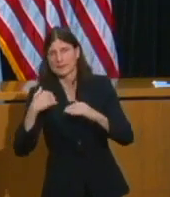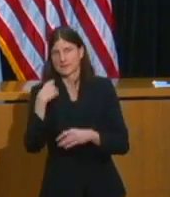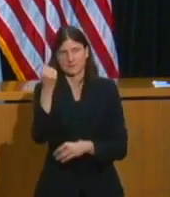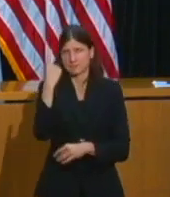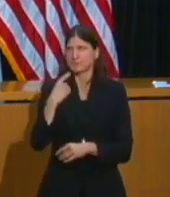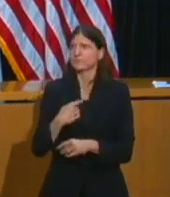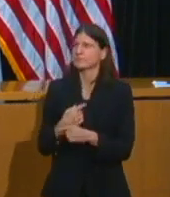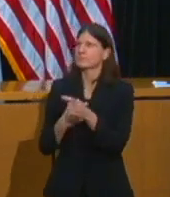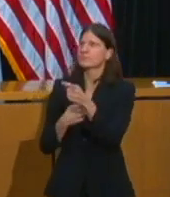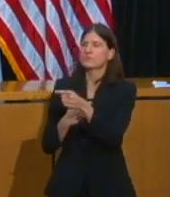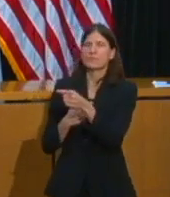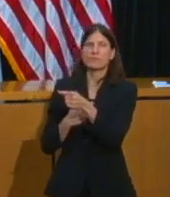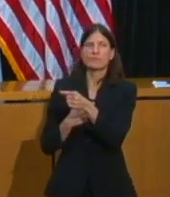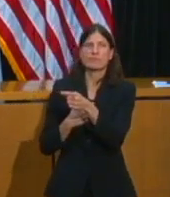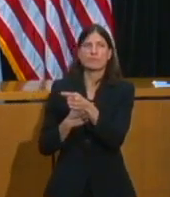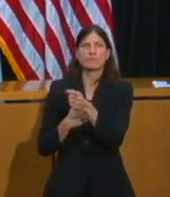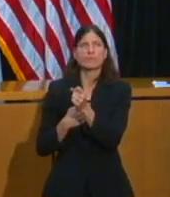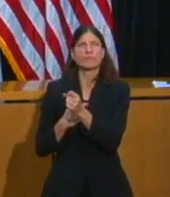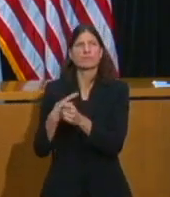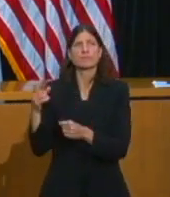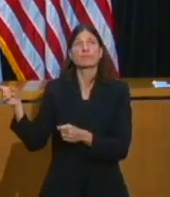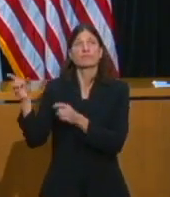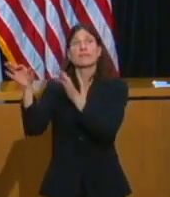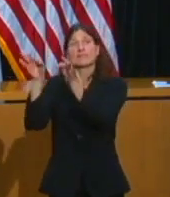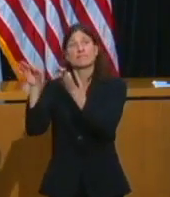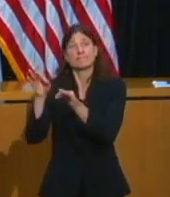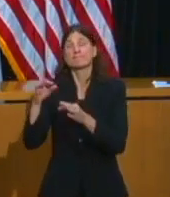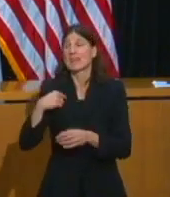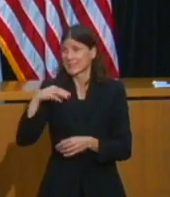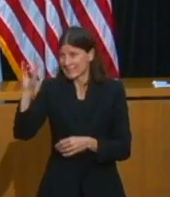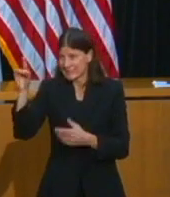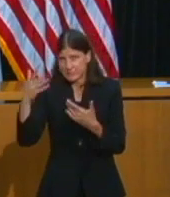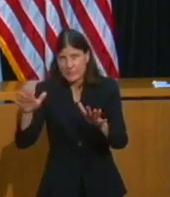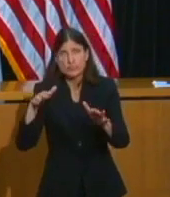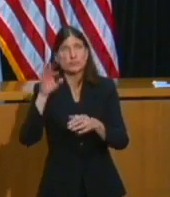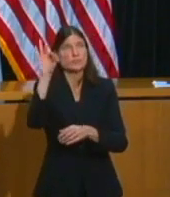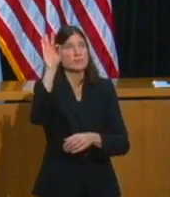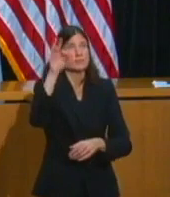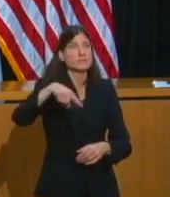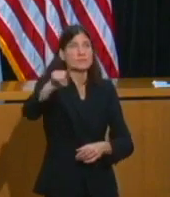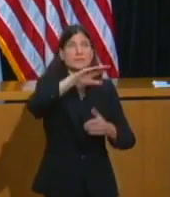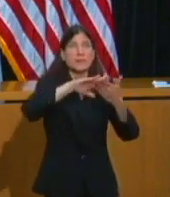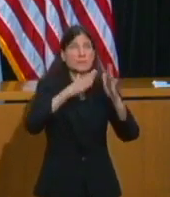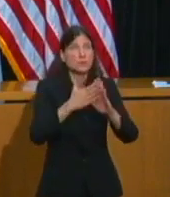of approaches that we've talked about for everything else, which is face coverings, distance to the extent they can do that,